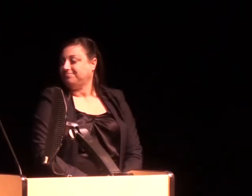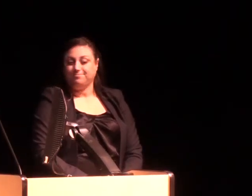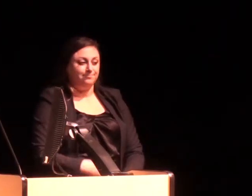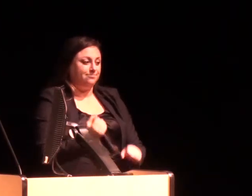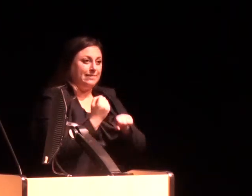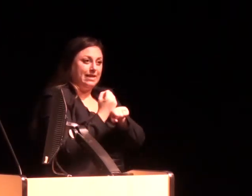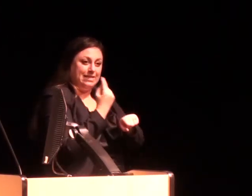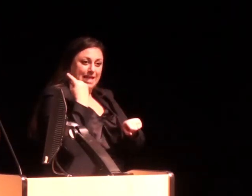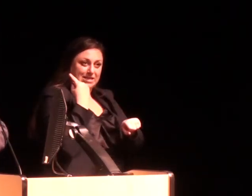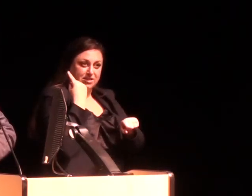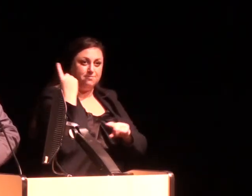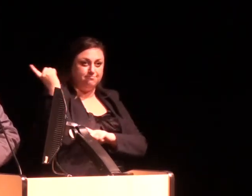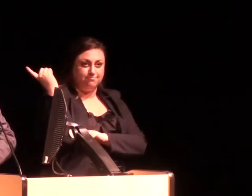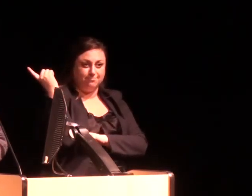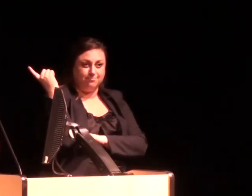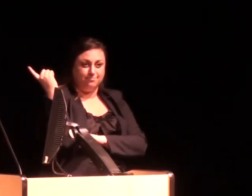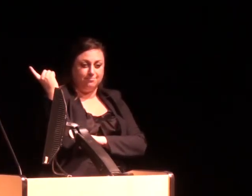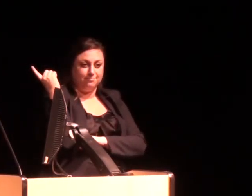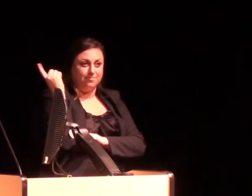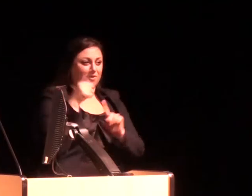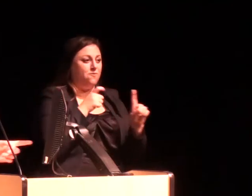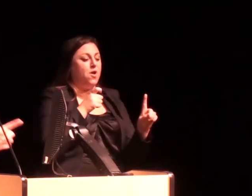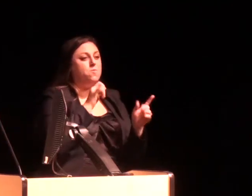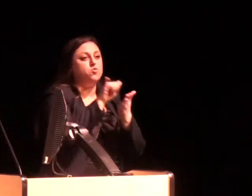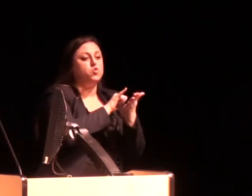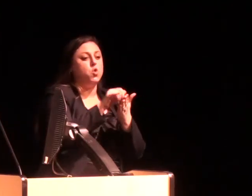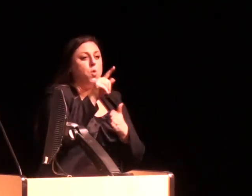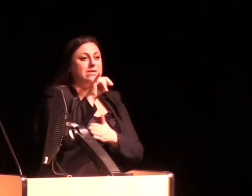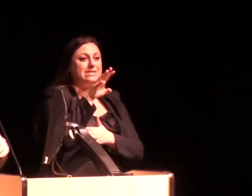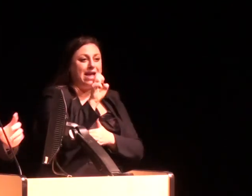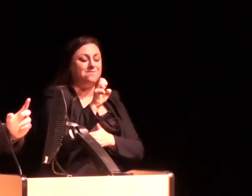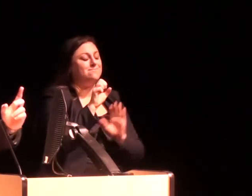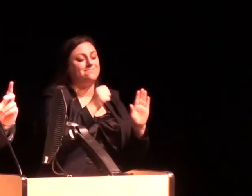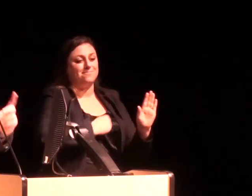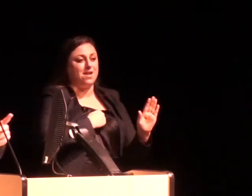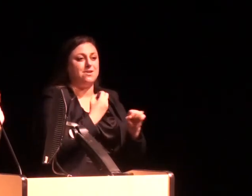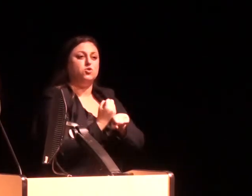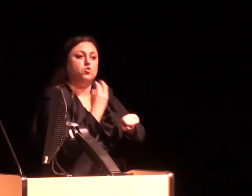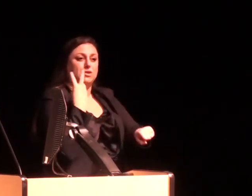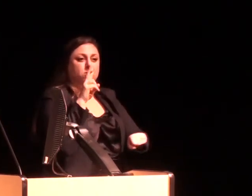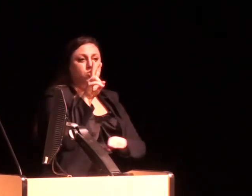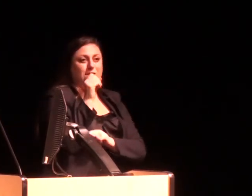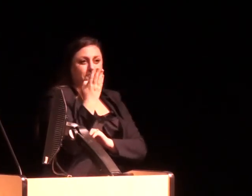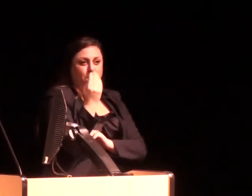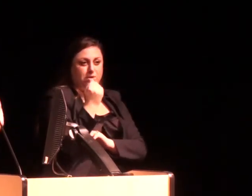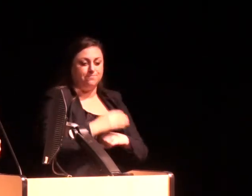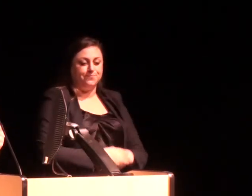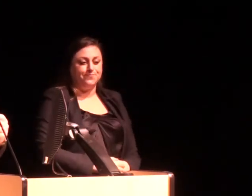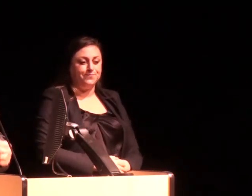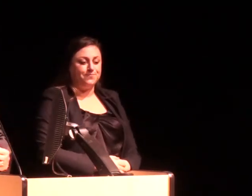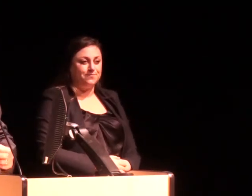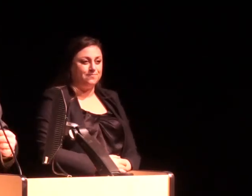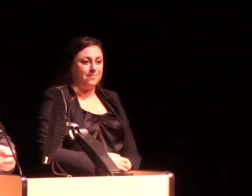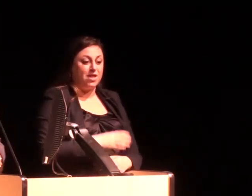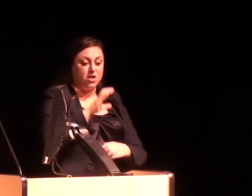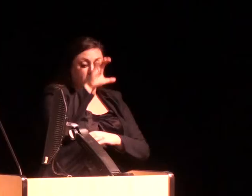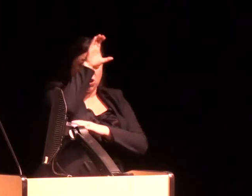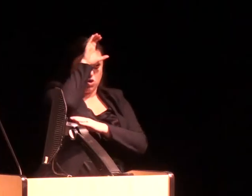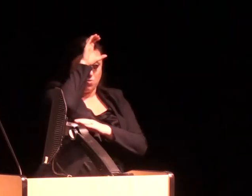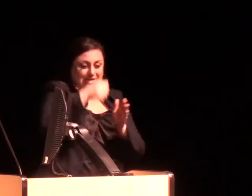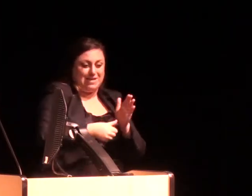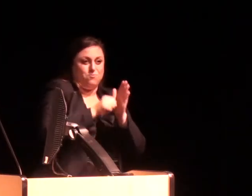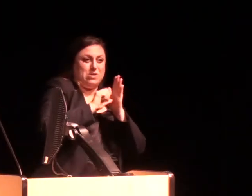year. This is an editorial from the New York Times, 2014, I'm sorry. Cuba's impressive role on